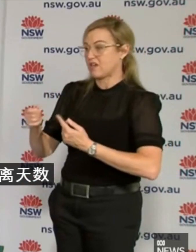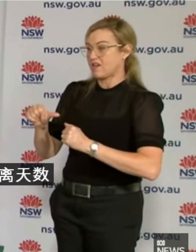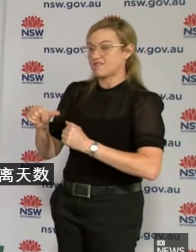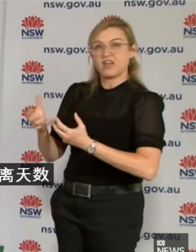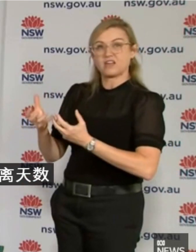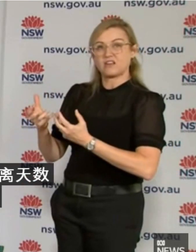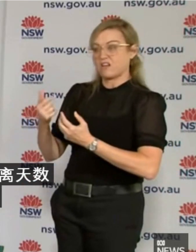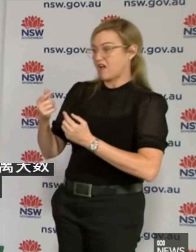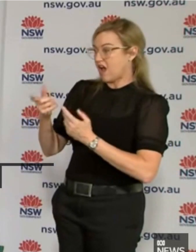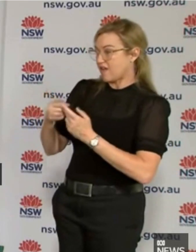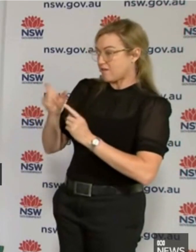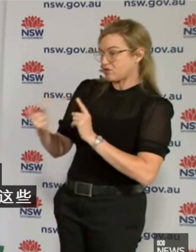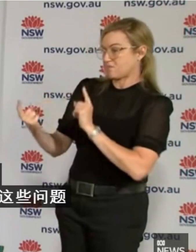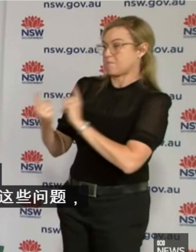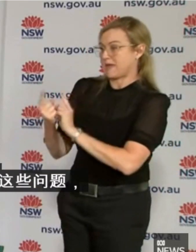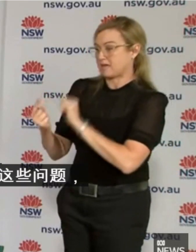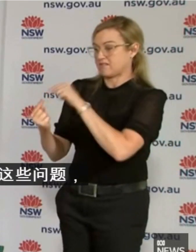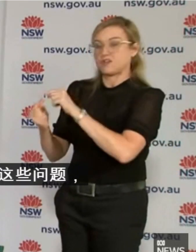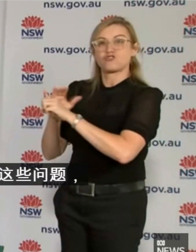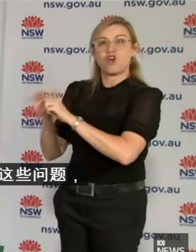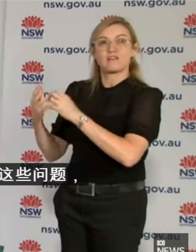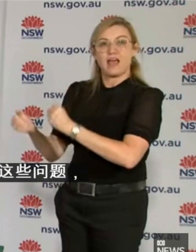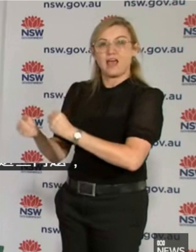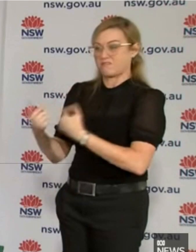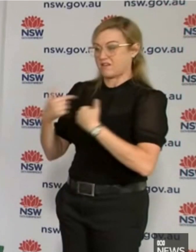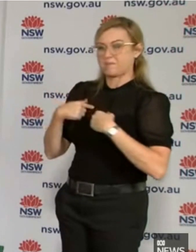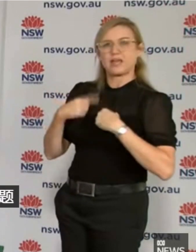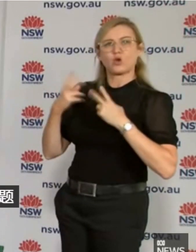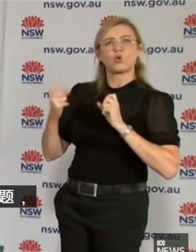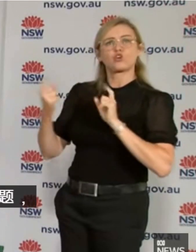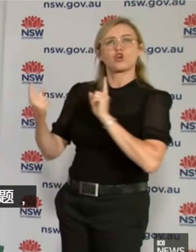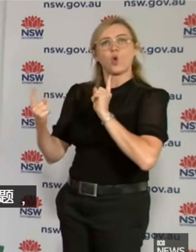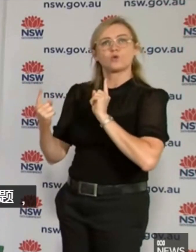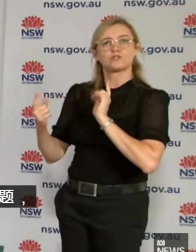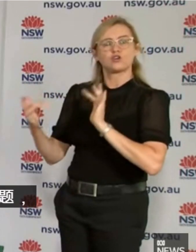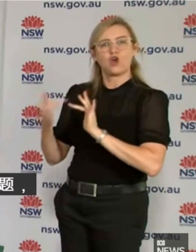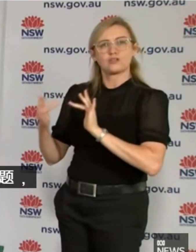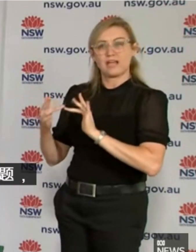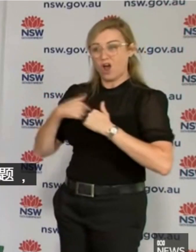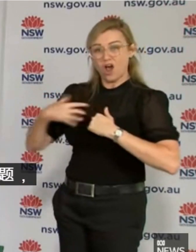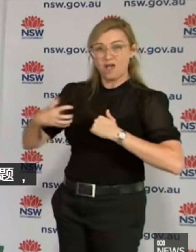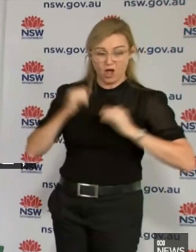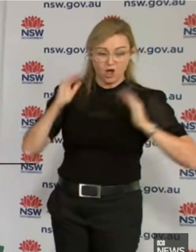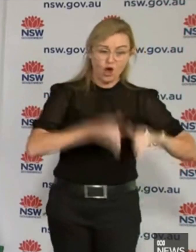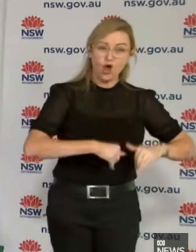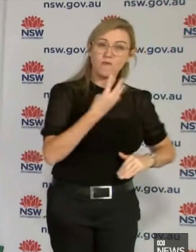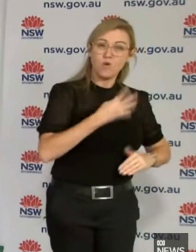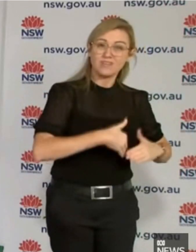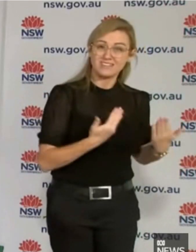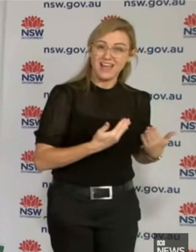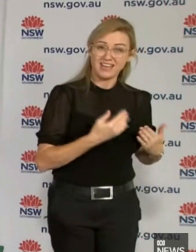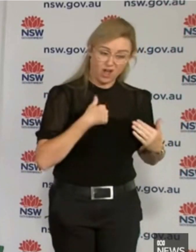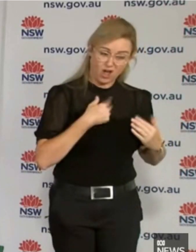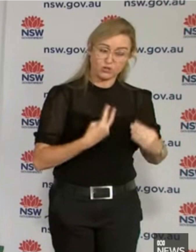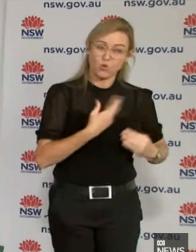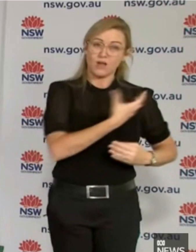No, I think that we're working through those issues at the moment with the Public Health Team. We're trying to work out exactly how that will be managed. But at this stage, what I would